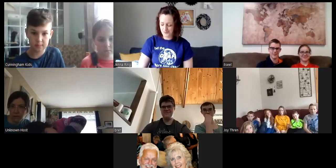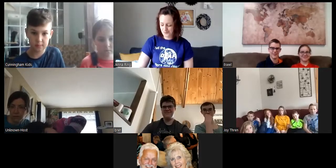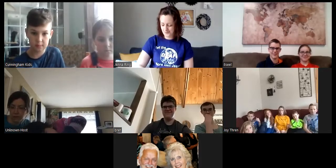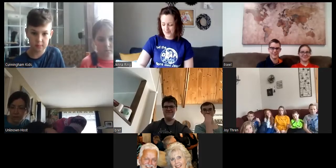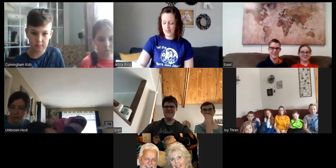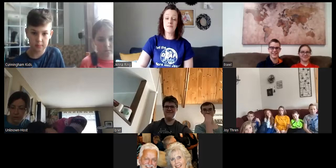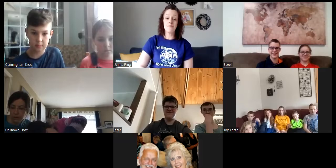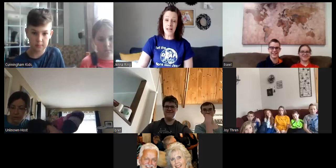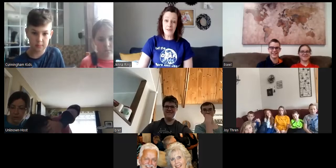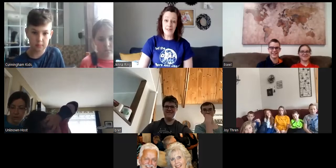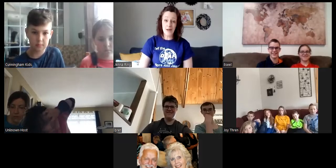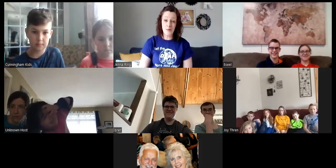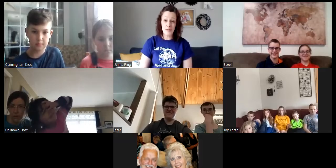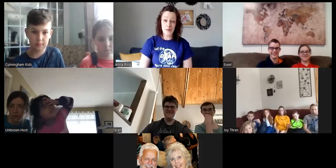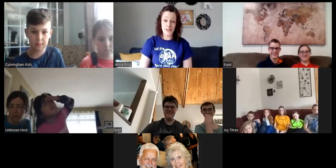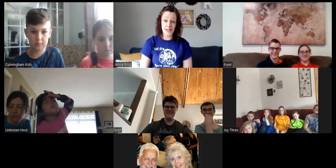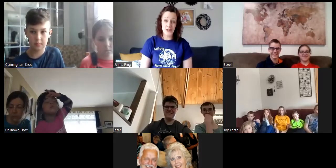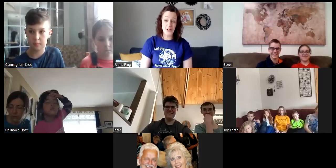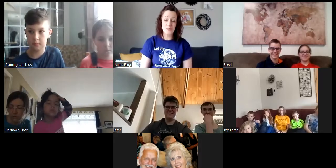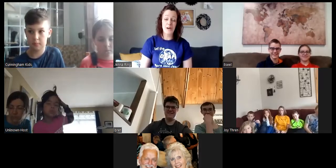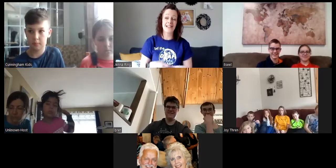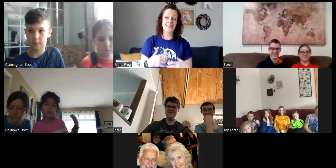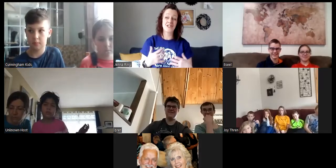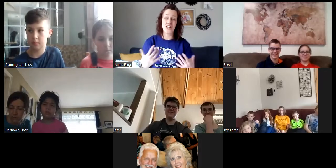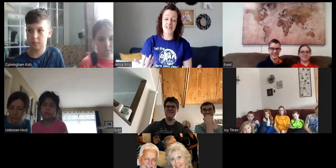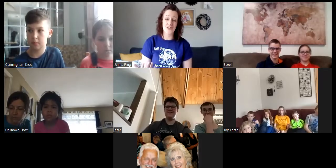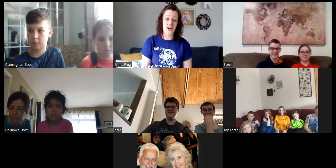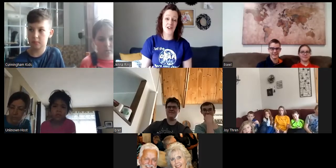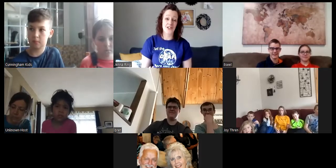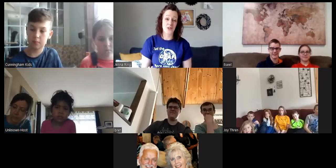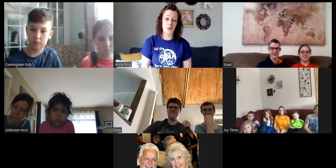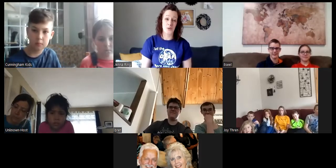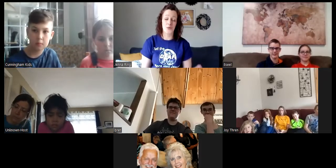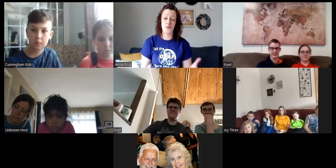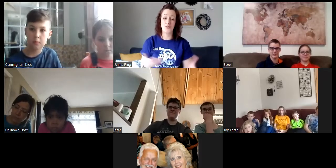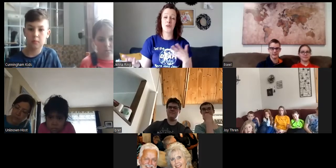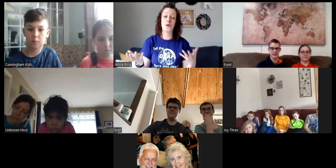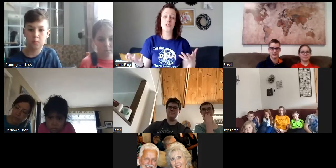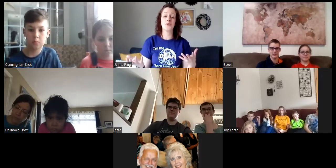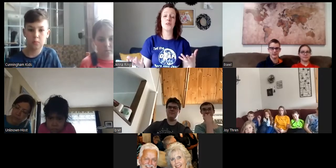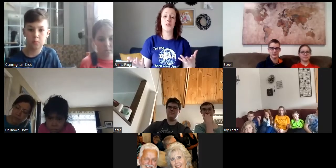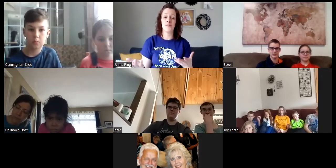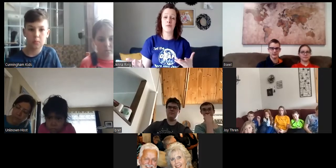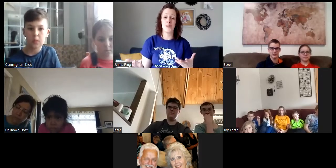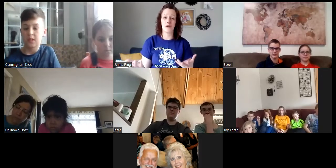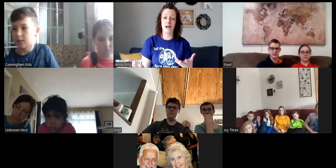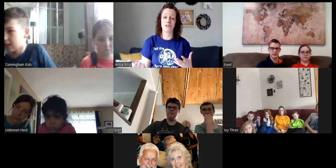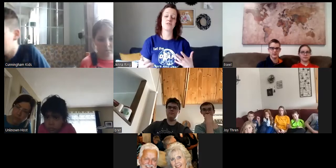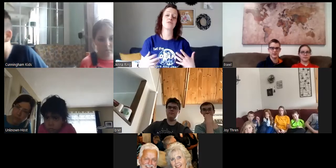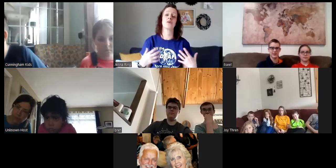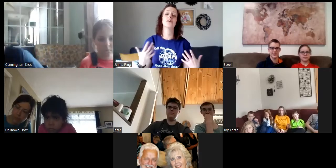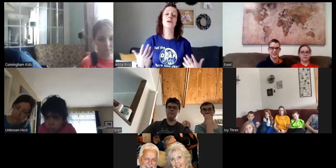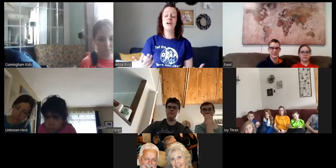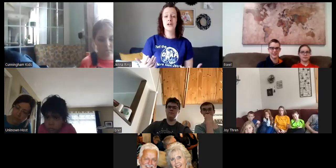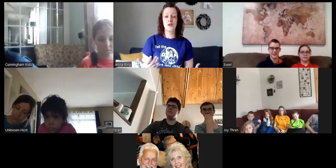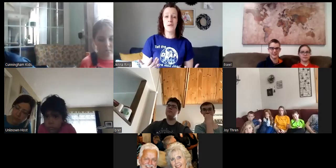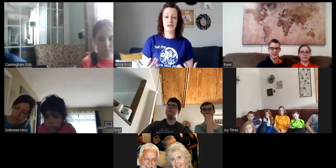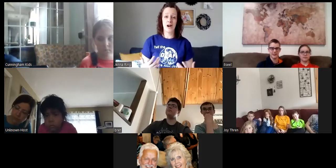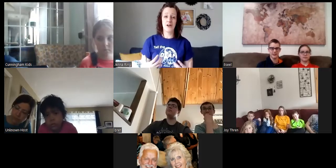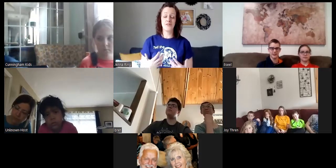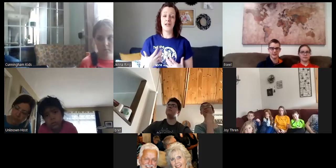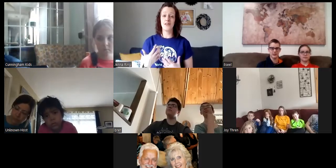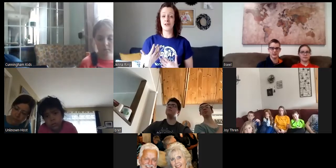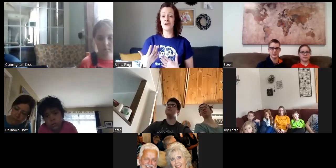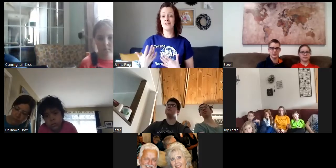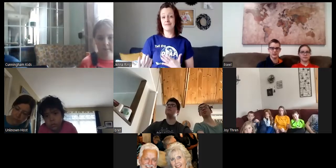yeah, maybe they will be able to hear you, but chances are you're just going to annoy everybody around you. So you're